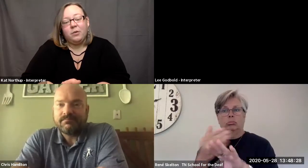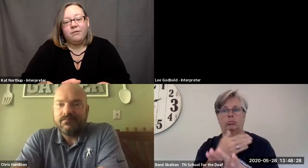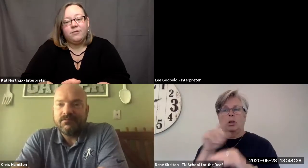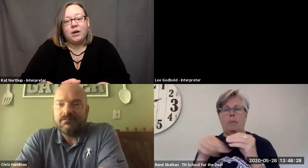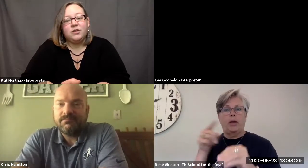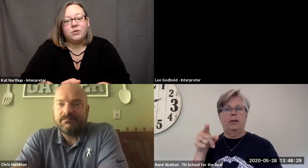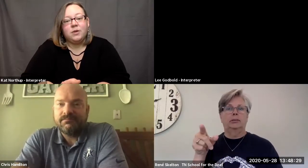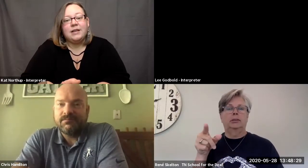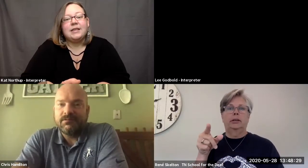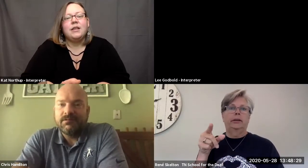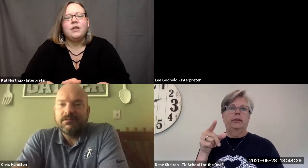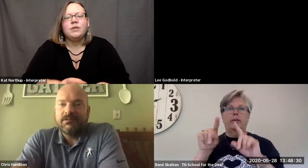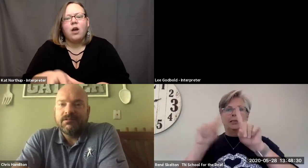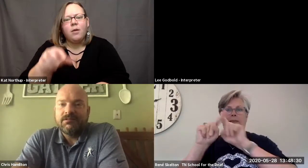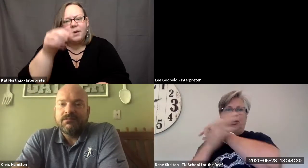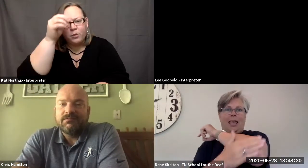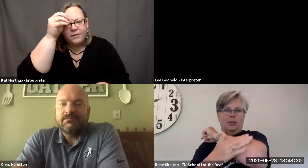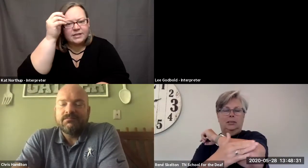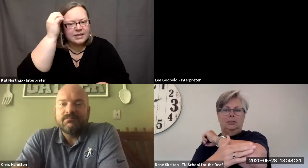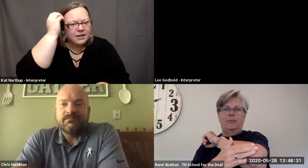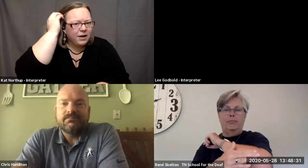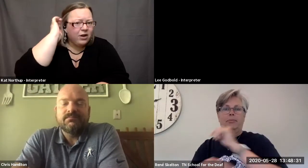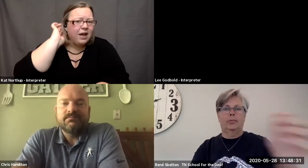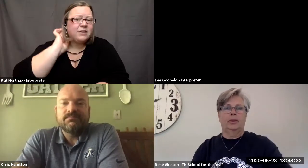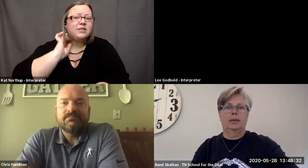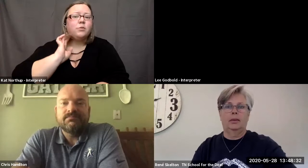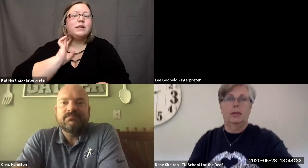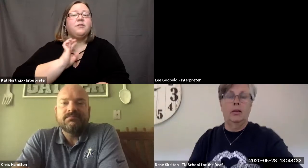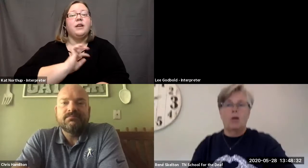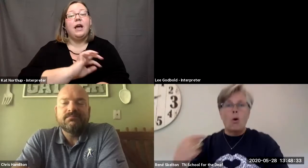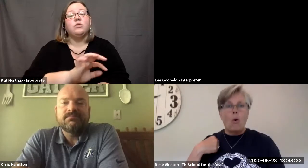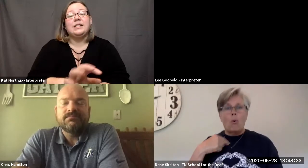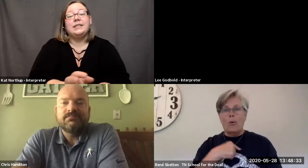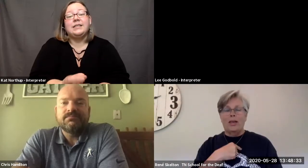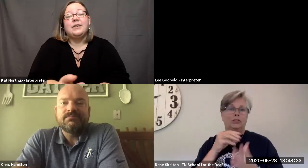we've tried to address. And then there was a comment previously about having so many different counties